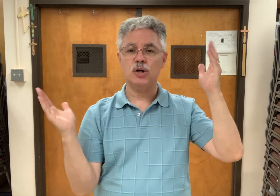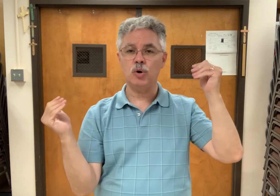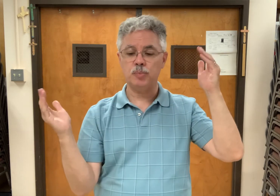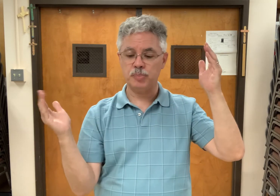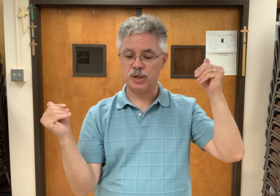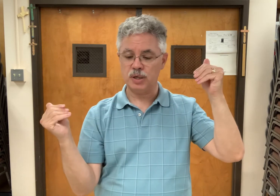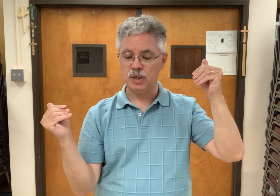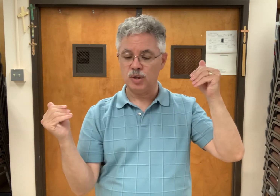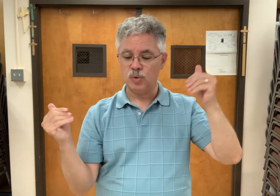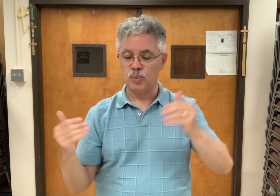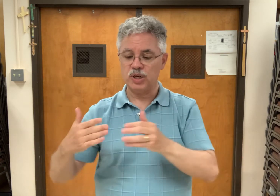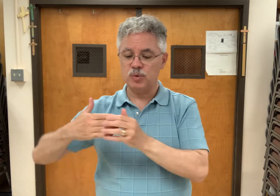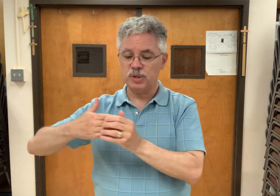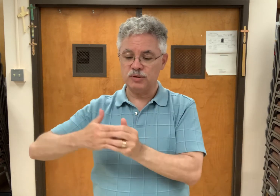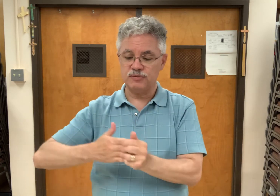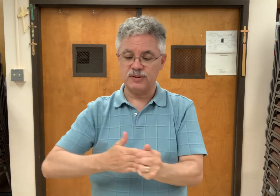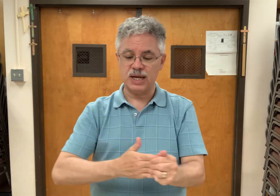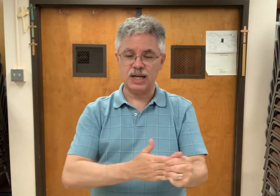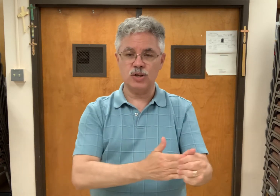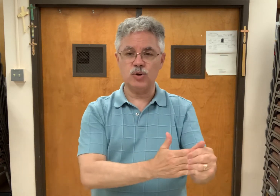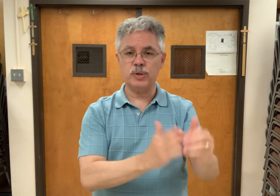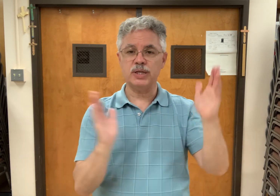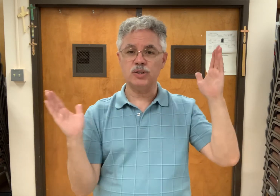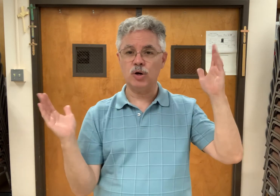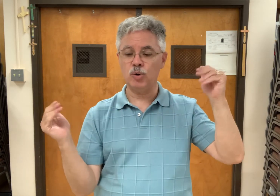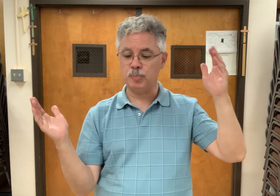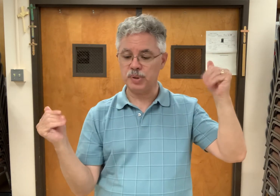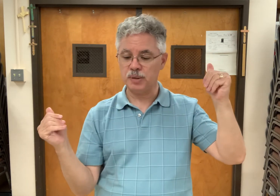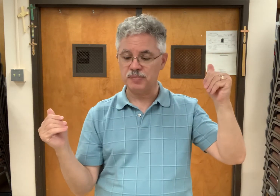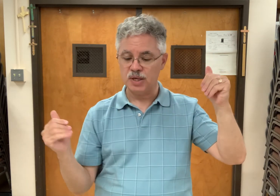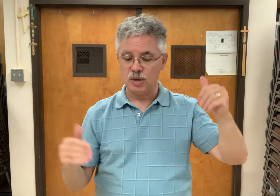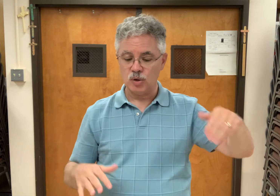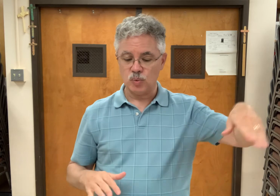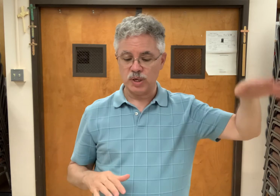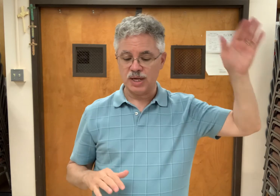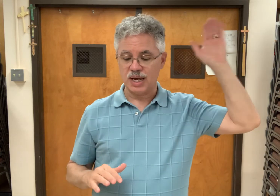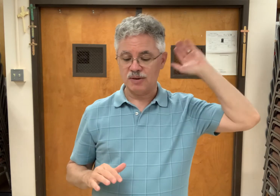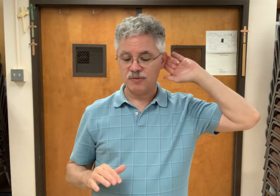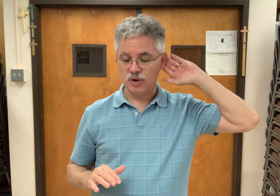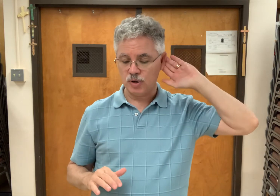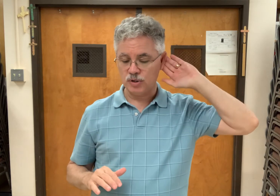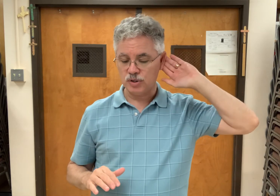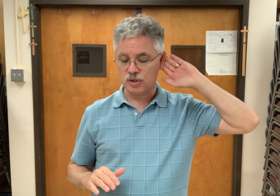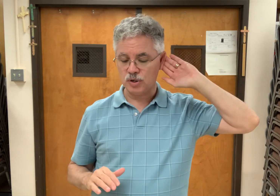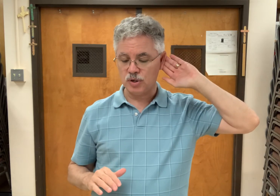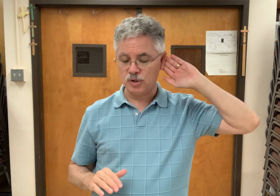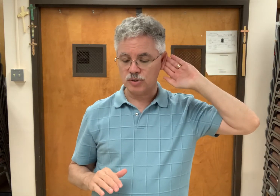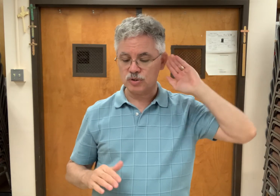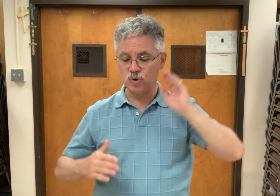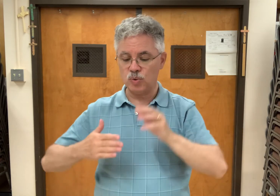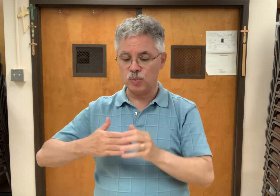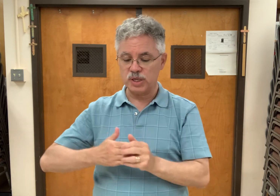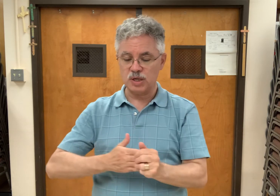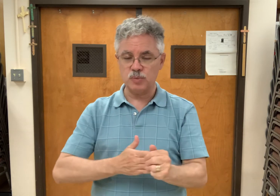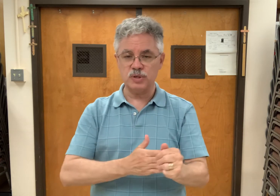hope we will follow in hope we have heard the call so we will